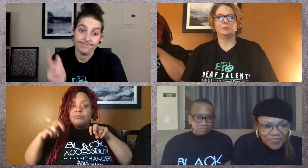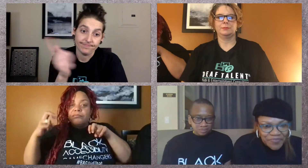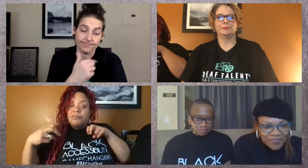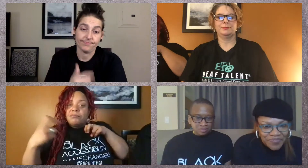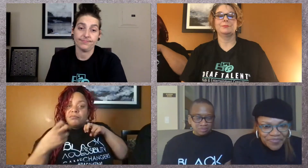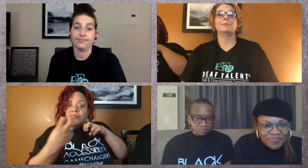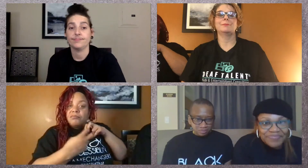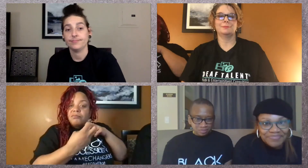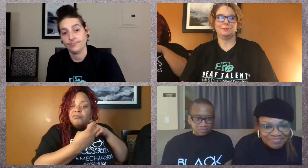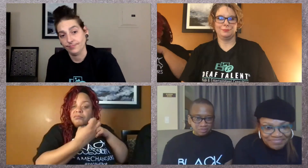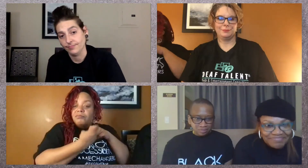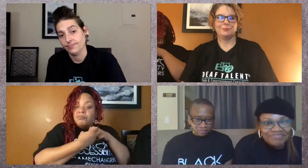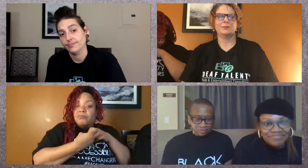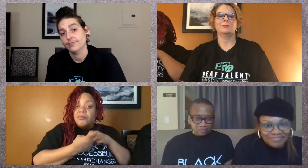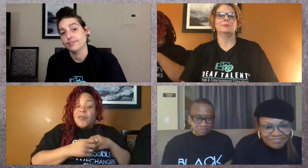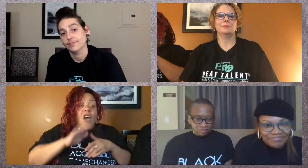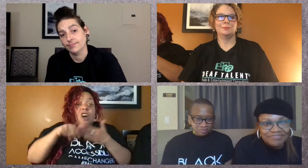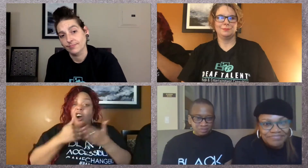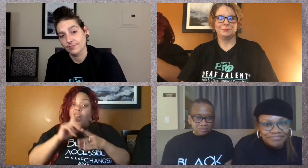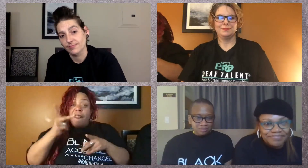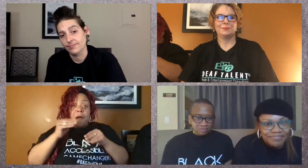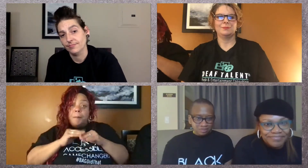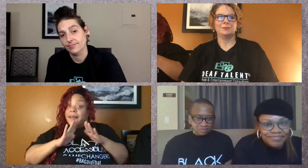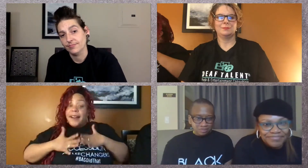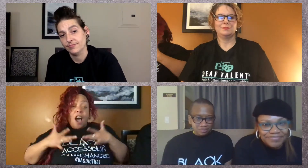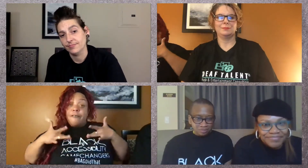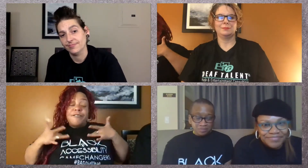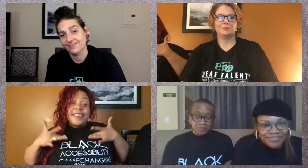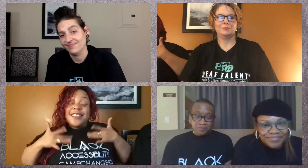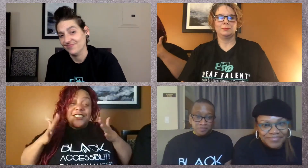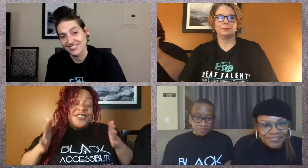We're all here at the same table.